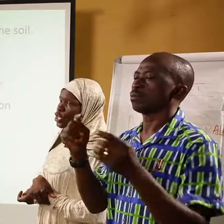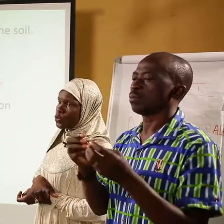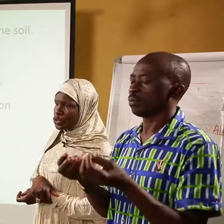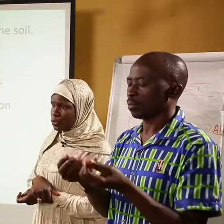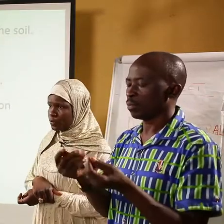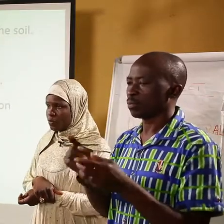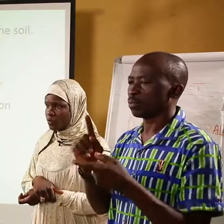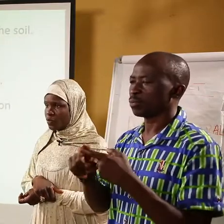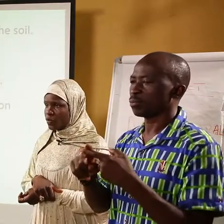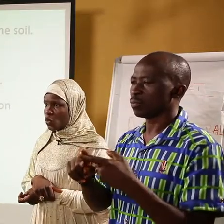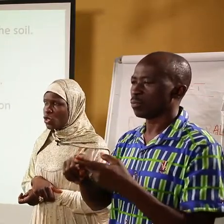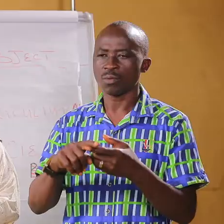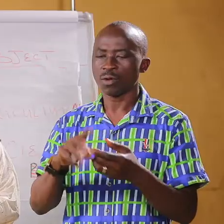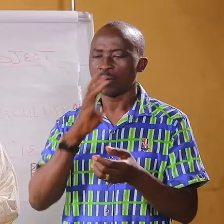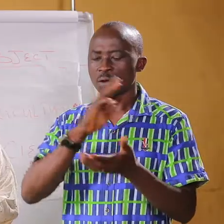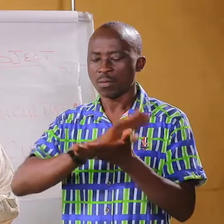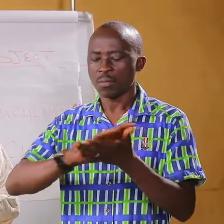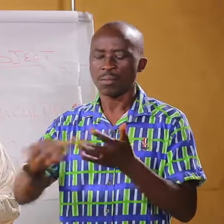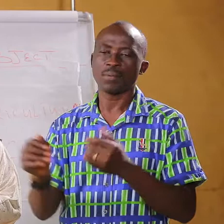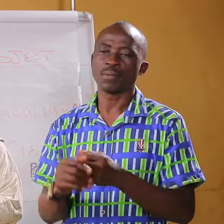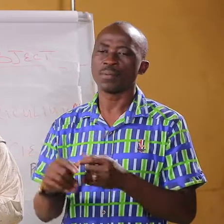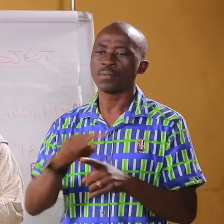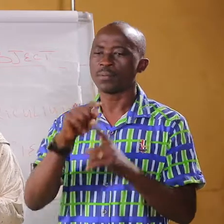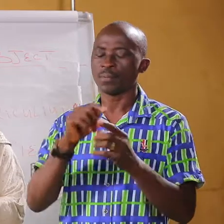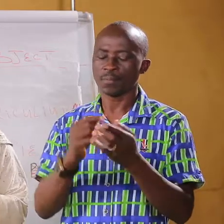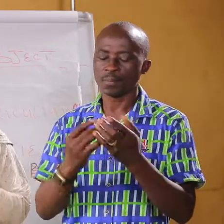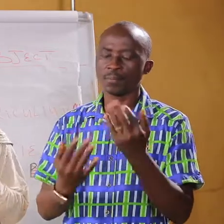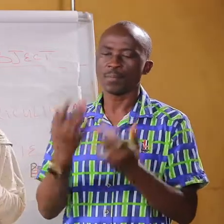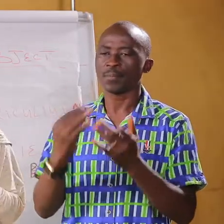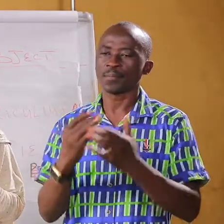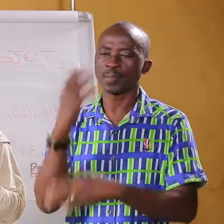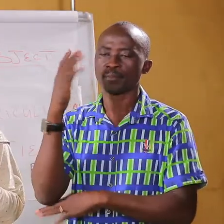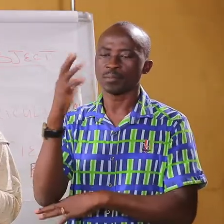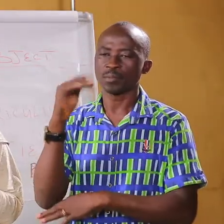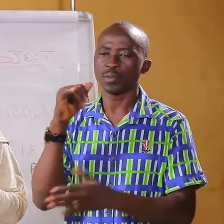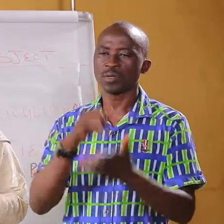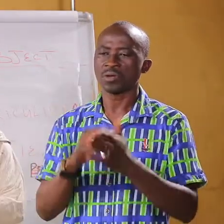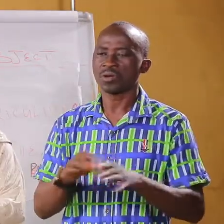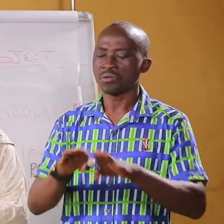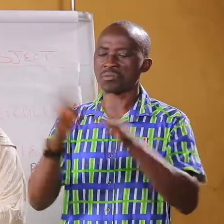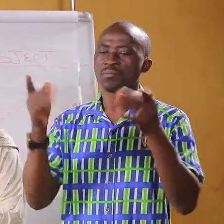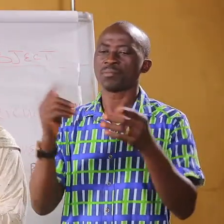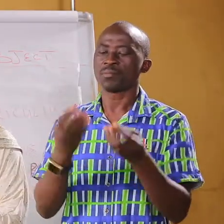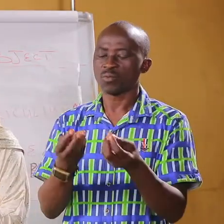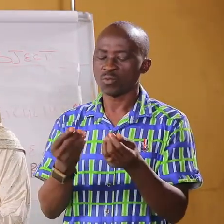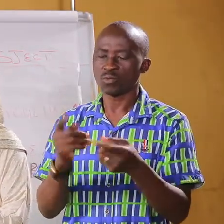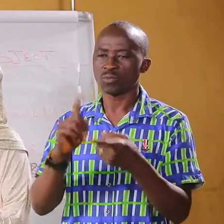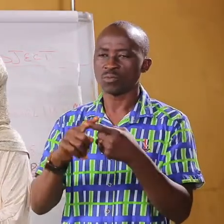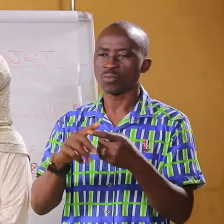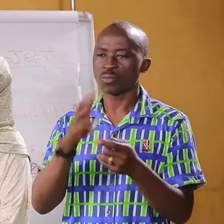to erosion. When you are burning the bush, it what? It can expose your soil to